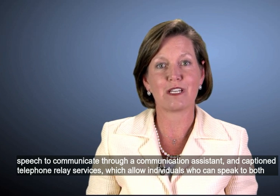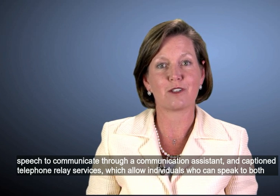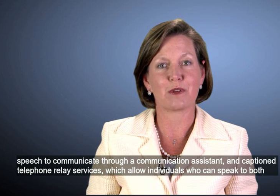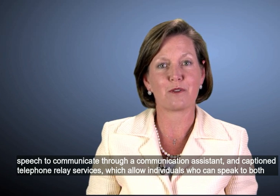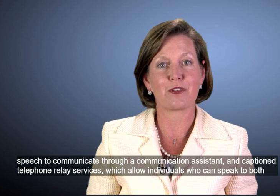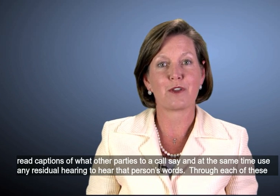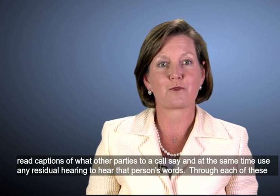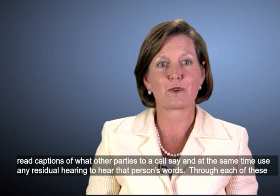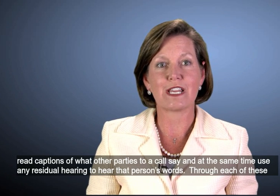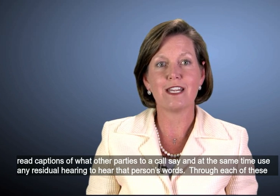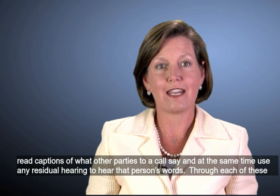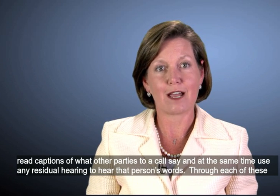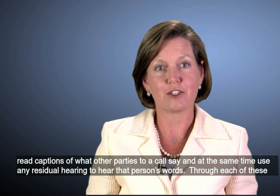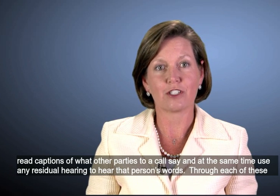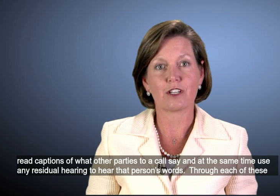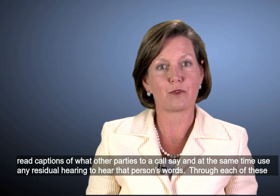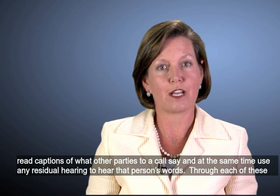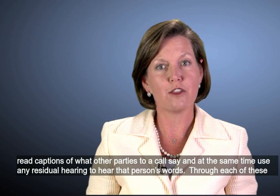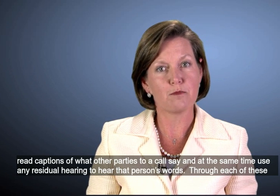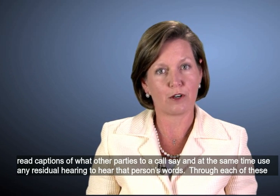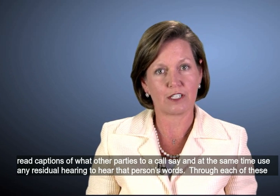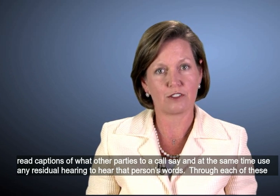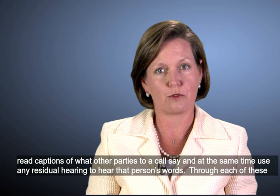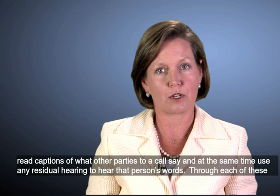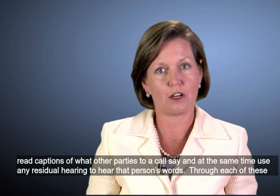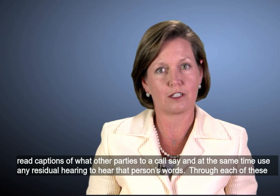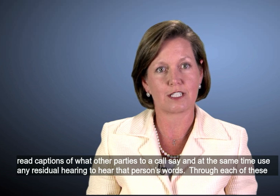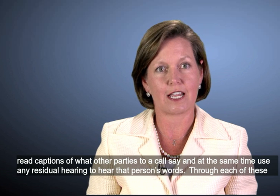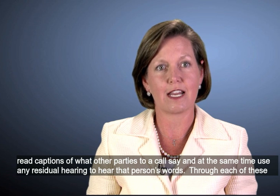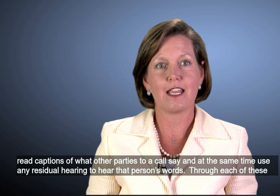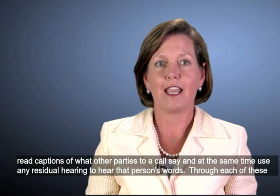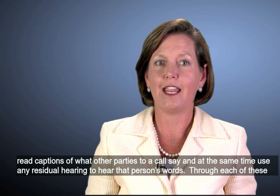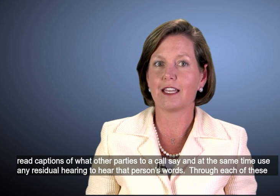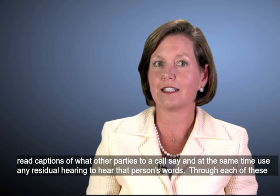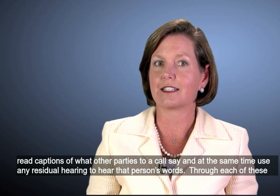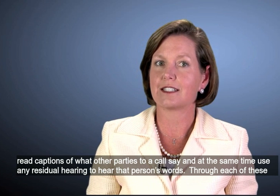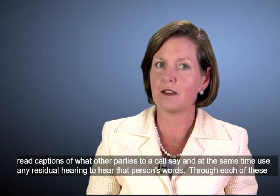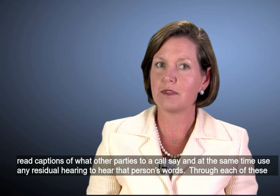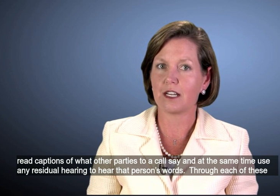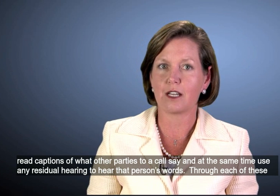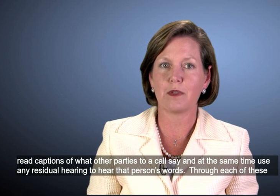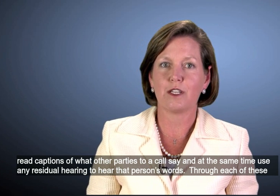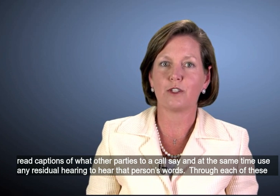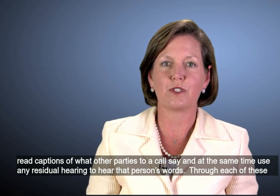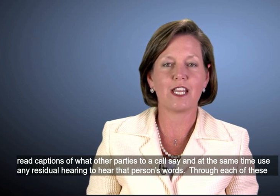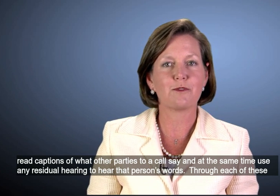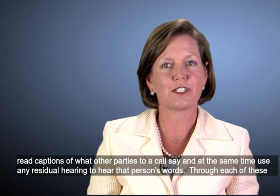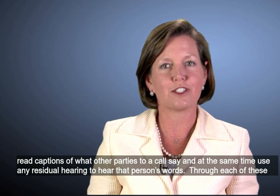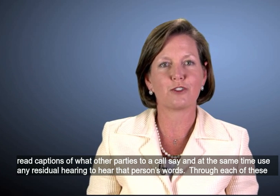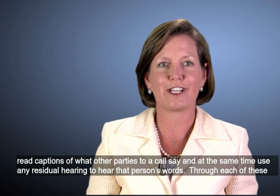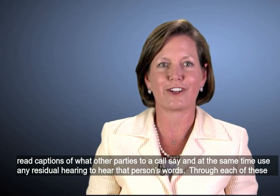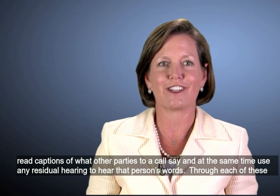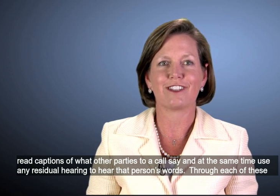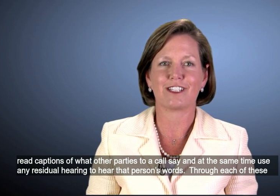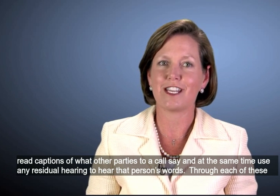to both read captions of what other parties to a call say and at the same time use any residual hearing to hear